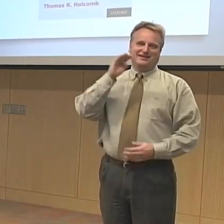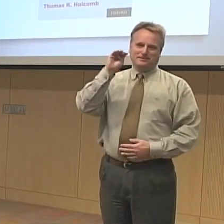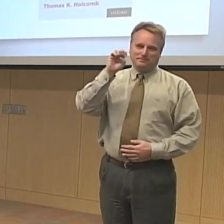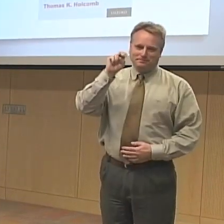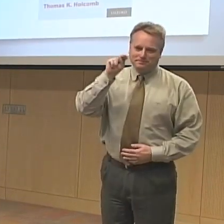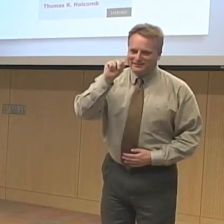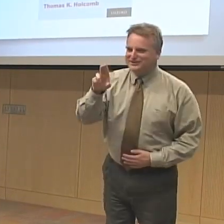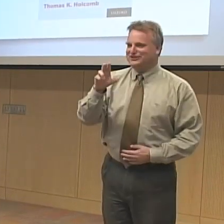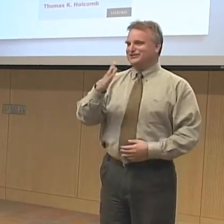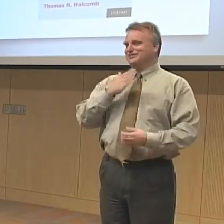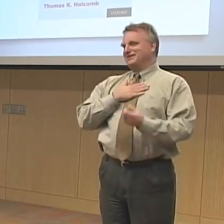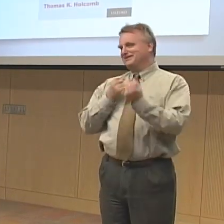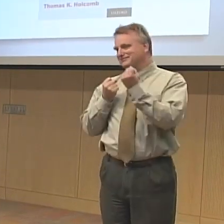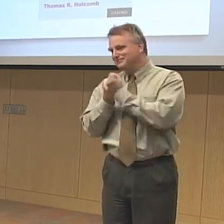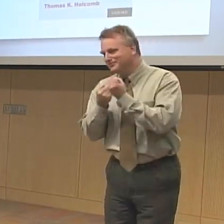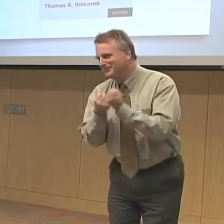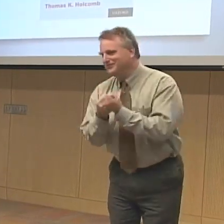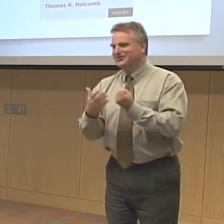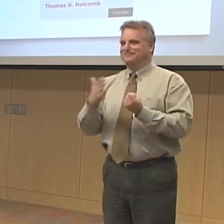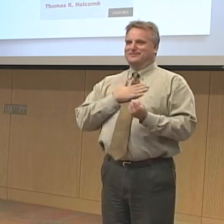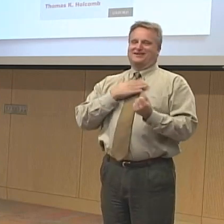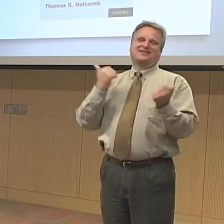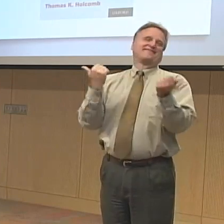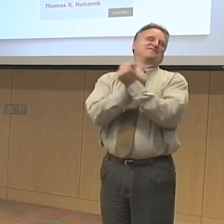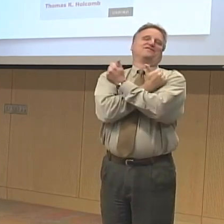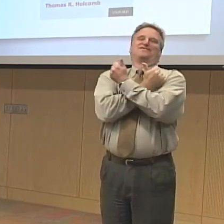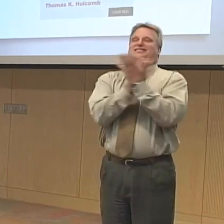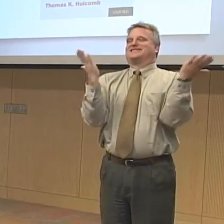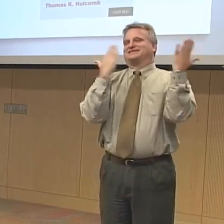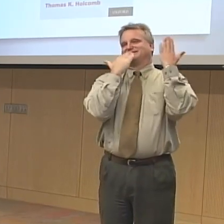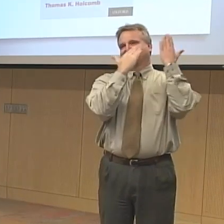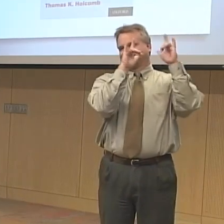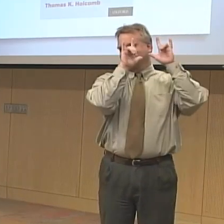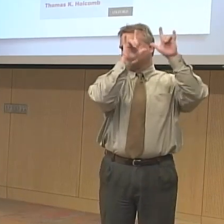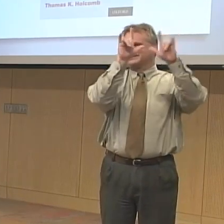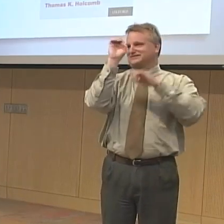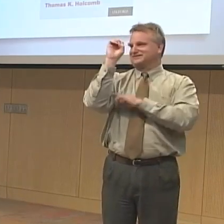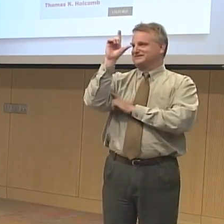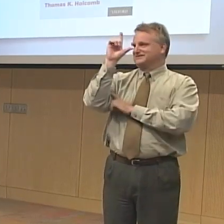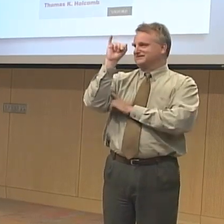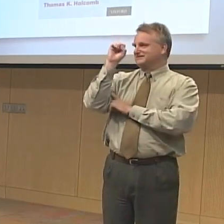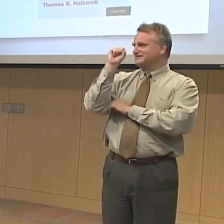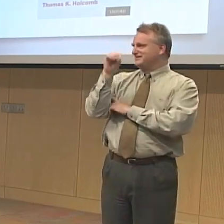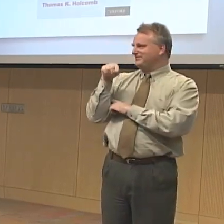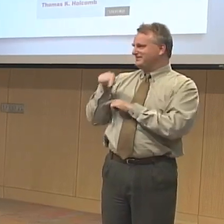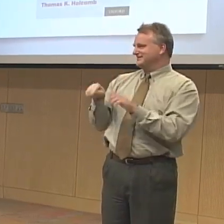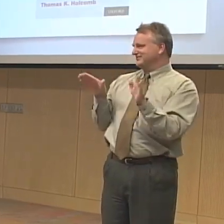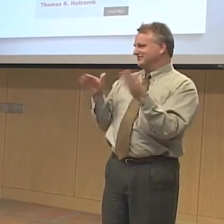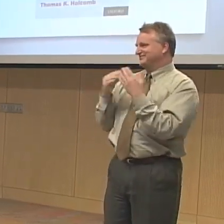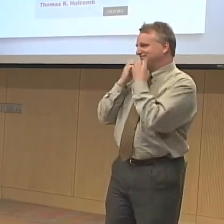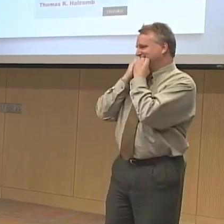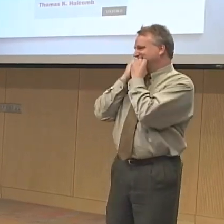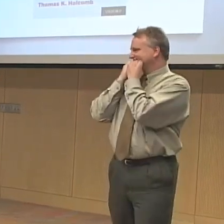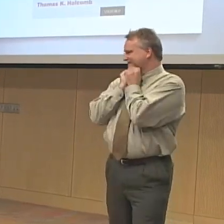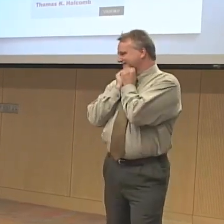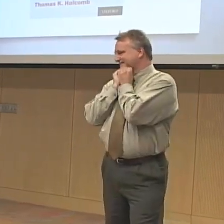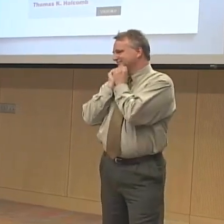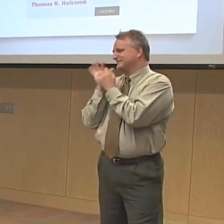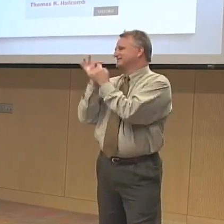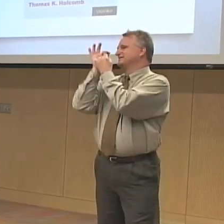as my mentor, my support. She was my everything. I miss you and love you, Ellie. This room is very